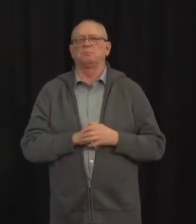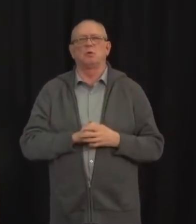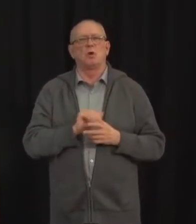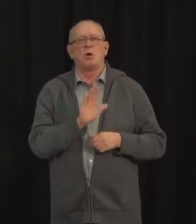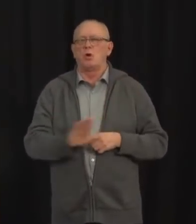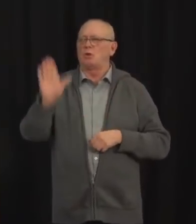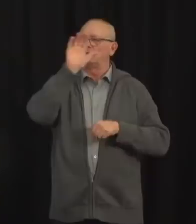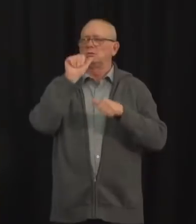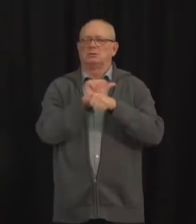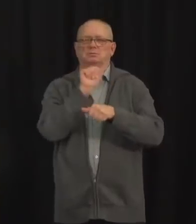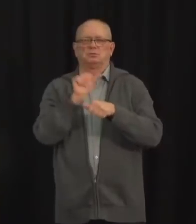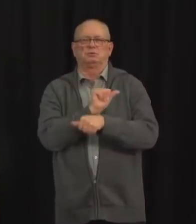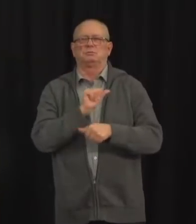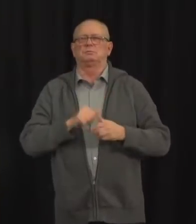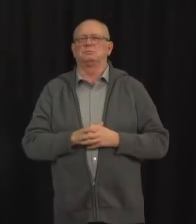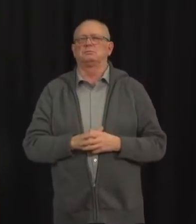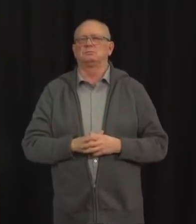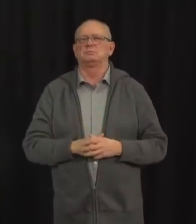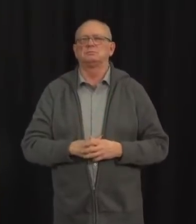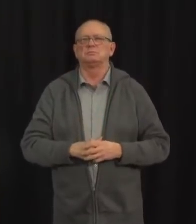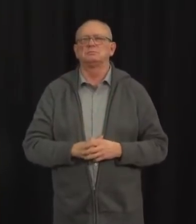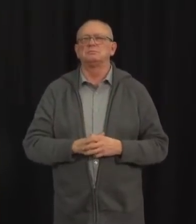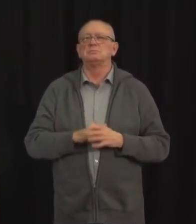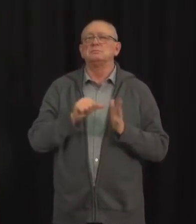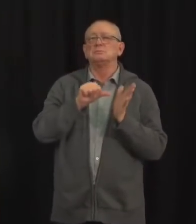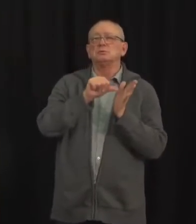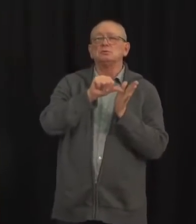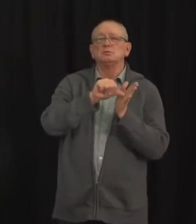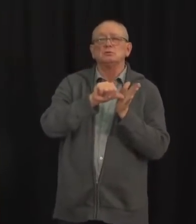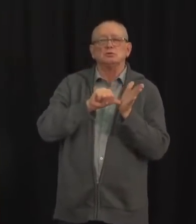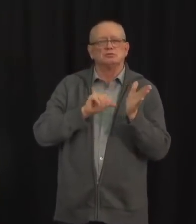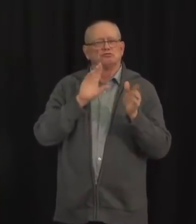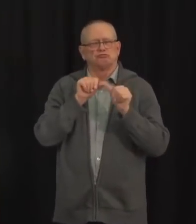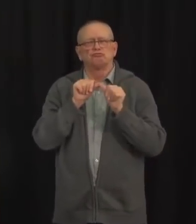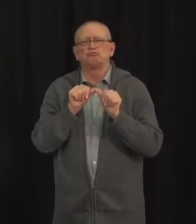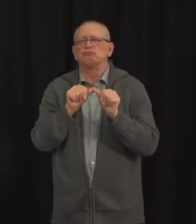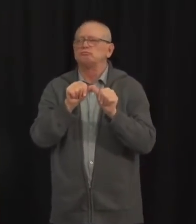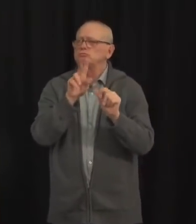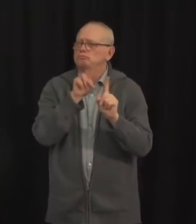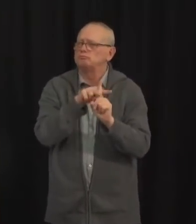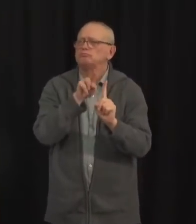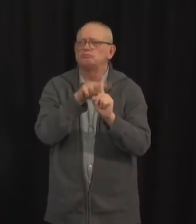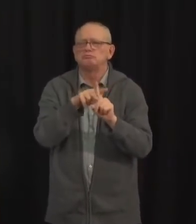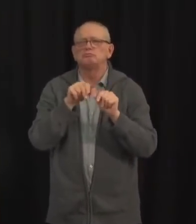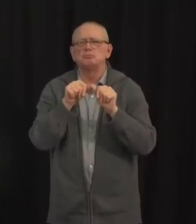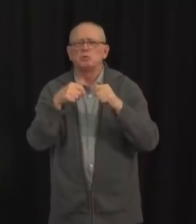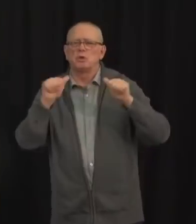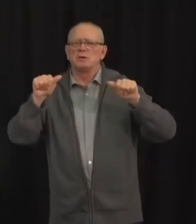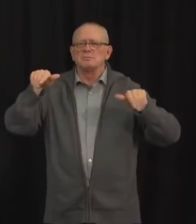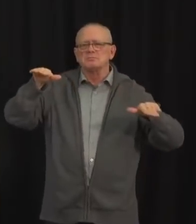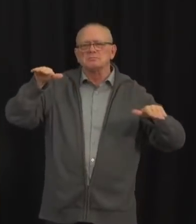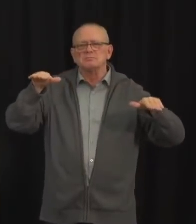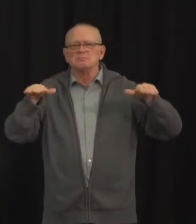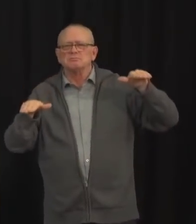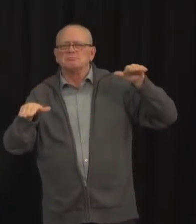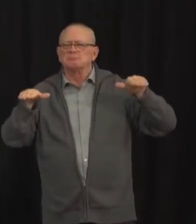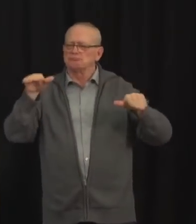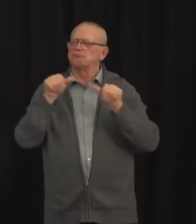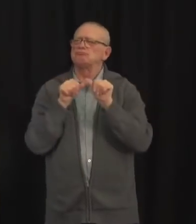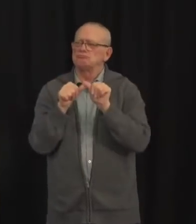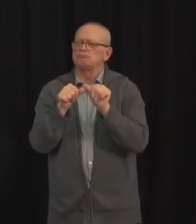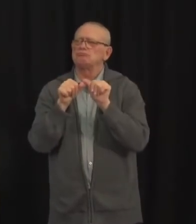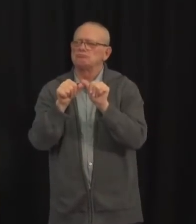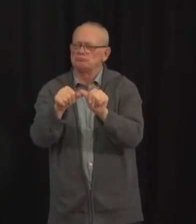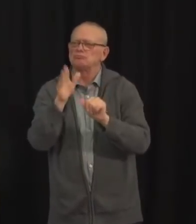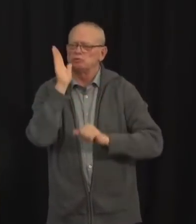sites, surgeries will continue to the maximum extent safely possible. To make sure that as many of these surgeries